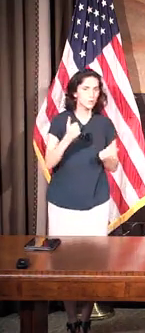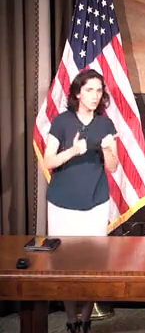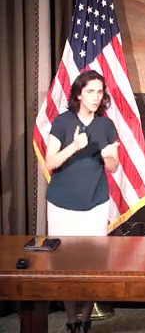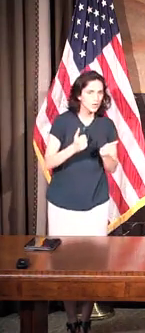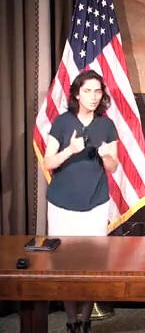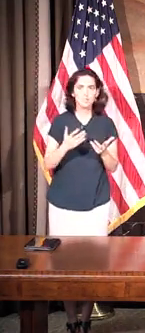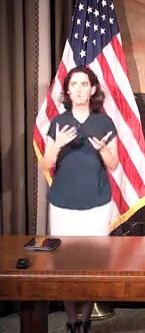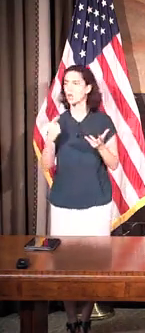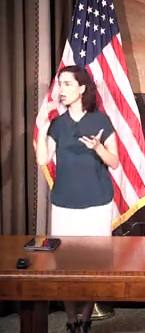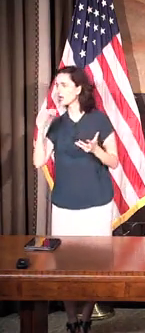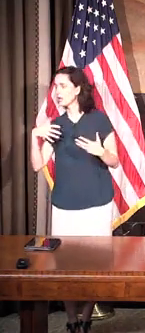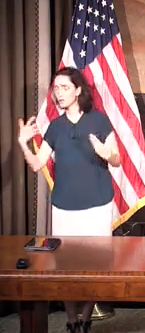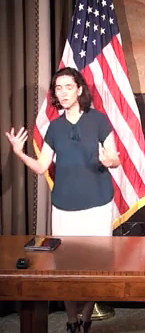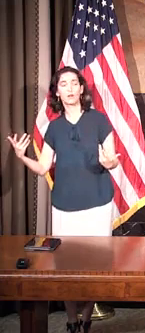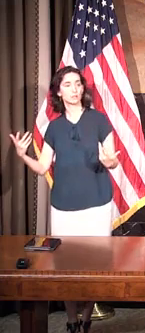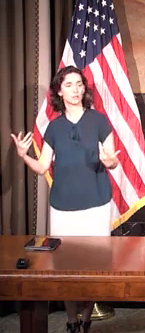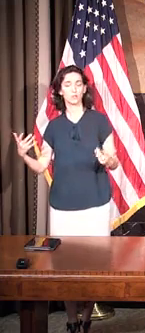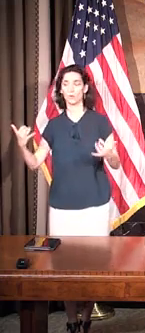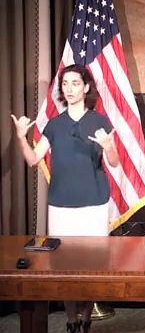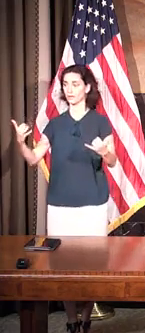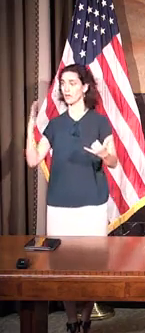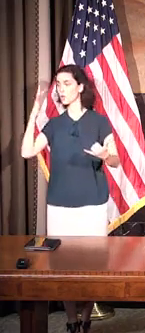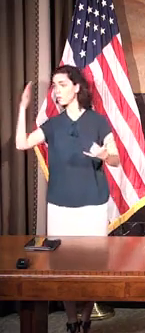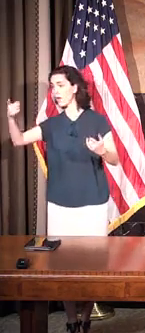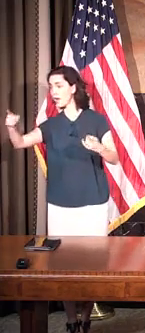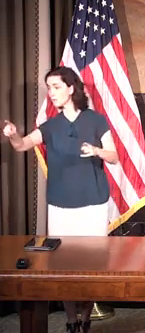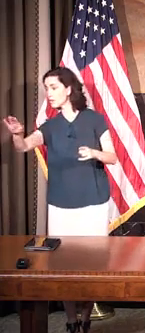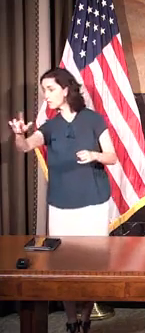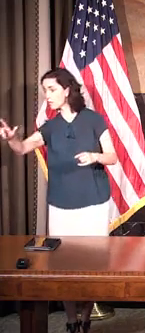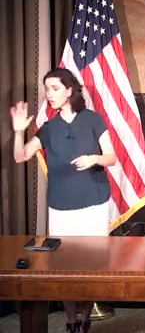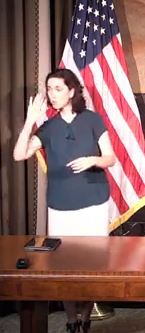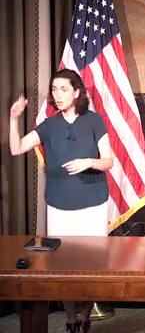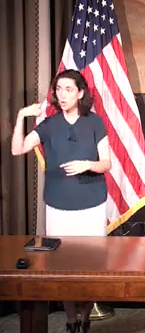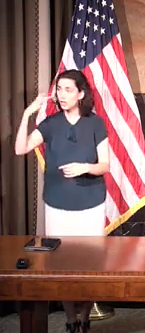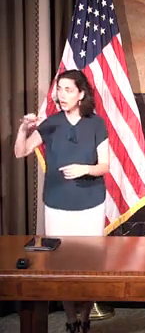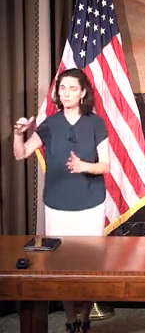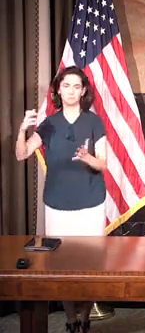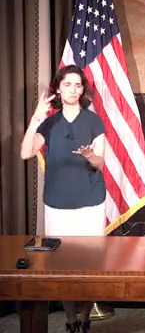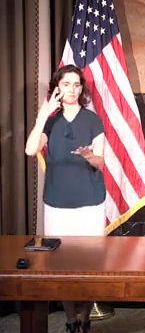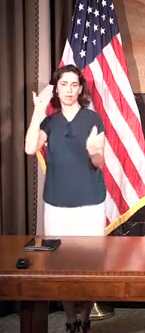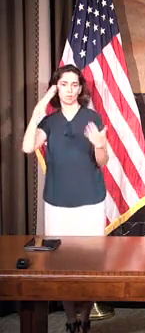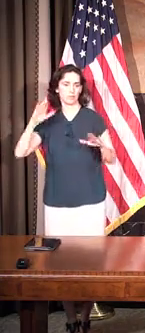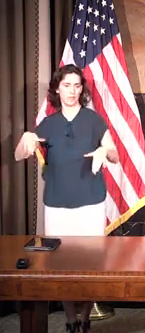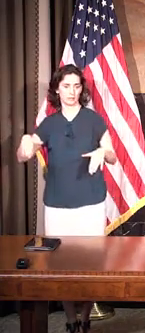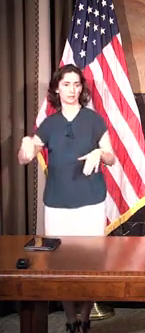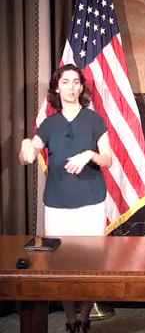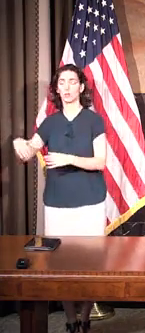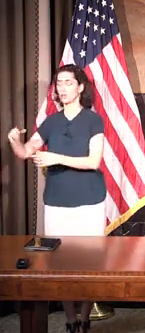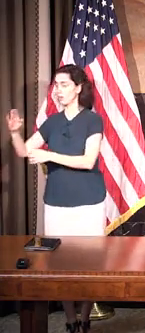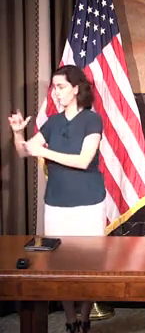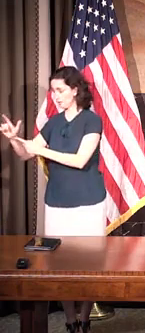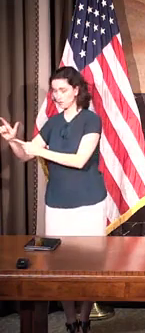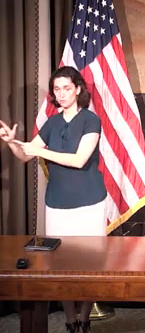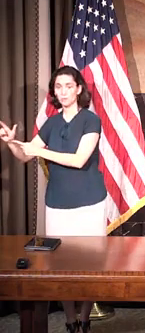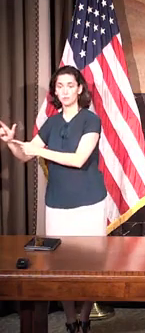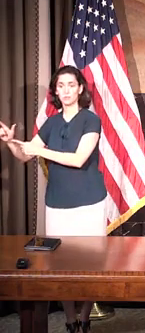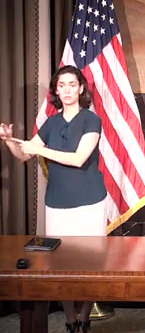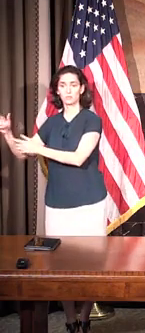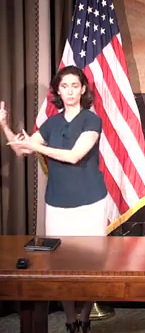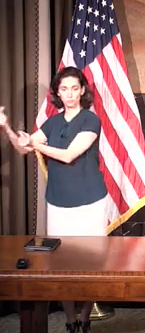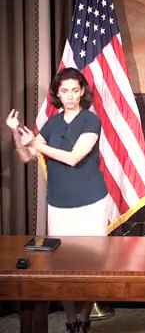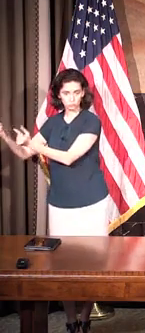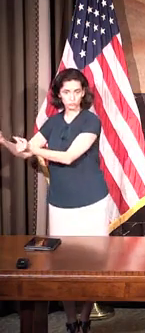they look like. And it's really too early to know what any particular bill is going to look like as it hits my desk. And as I always do, I reserve the right